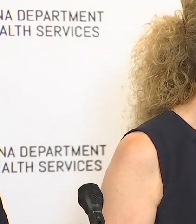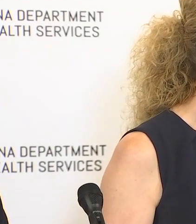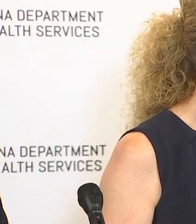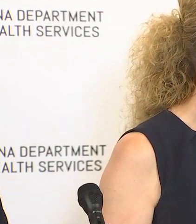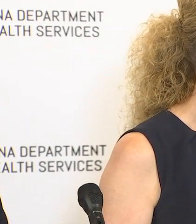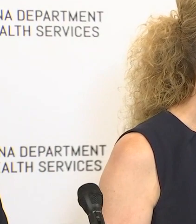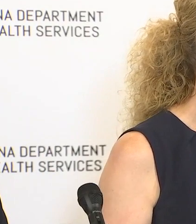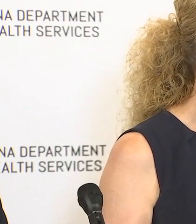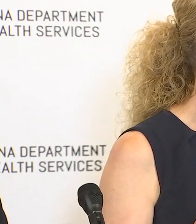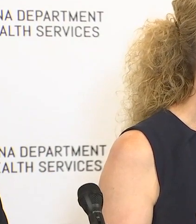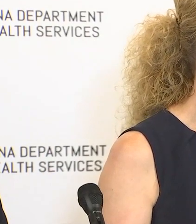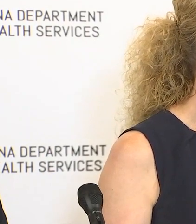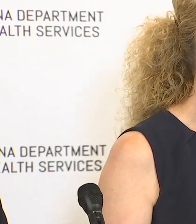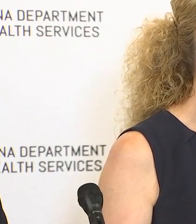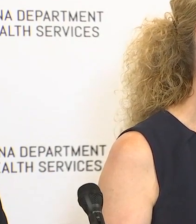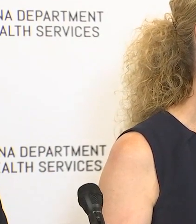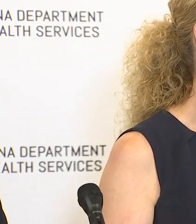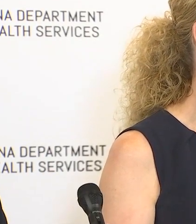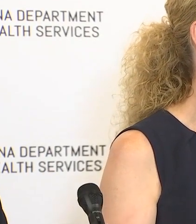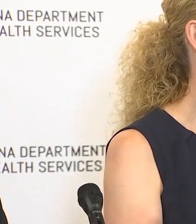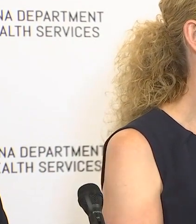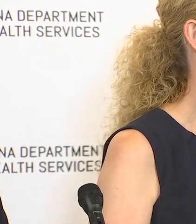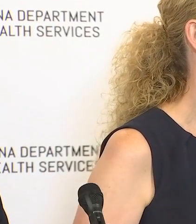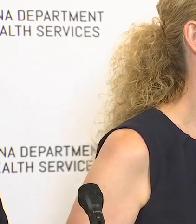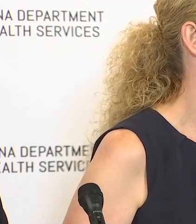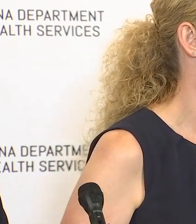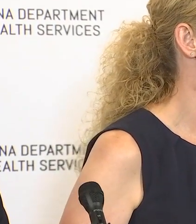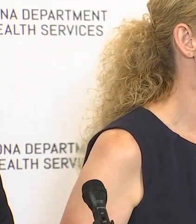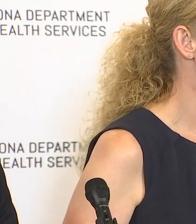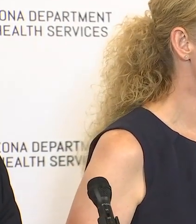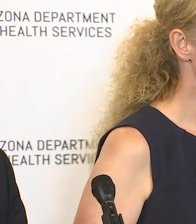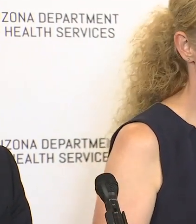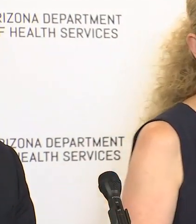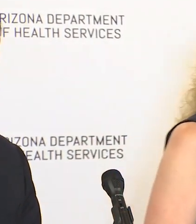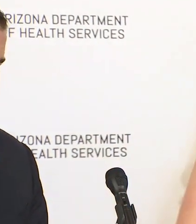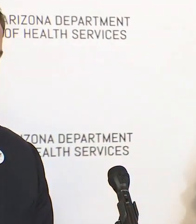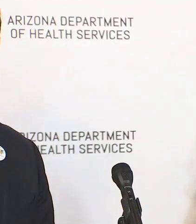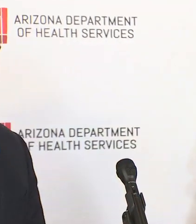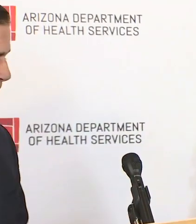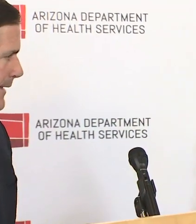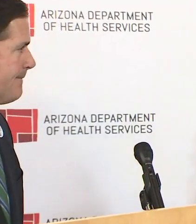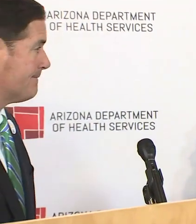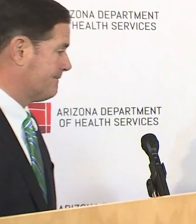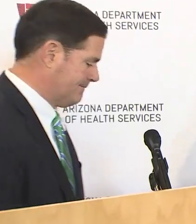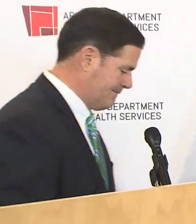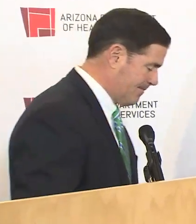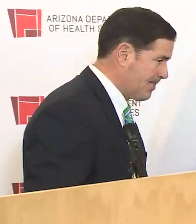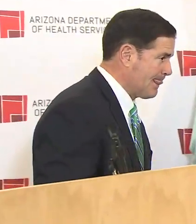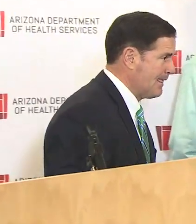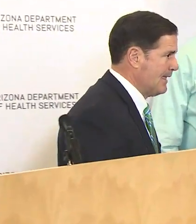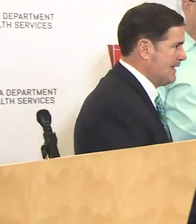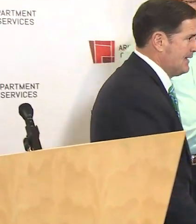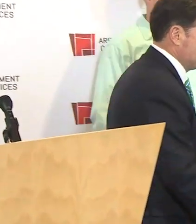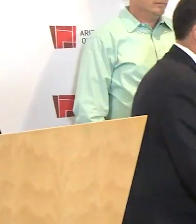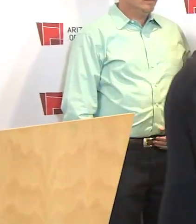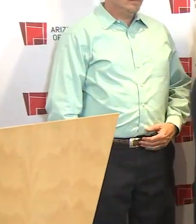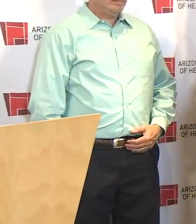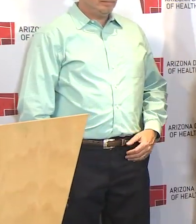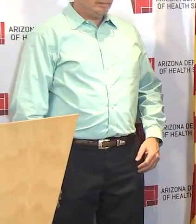our community spread is. We know that once it is in the community, we will see increased cases. Okay, thank you. Thank you, everyone.